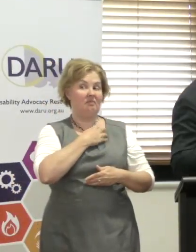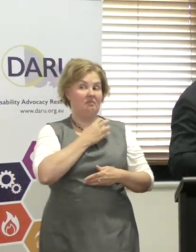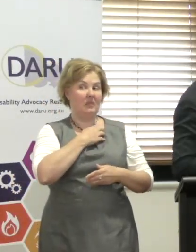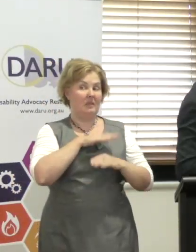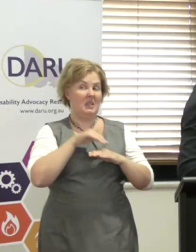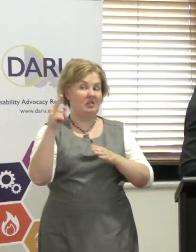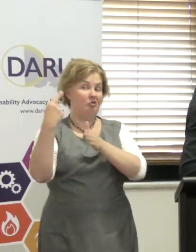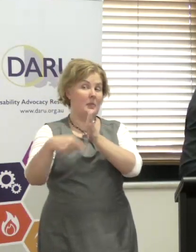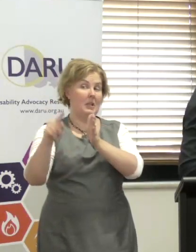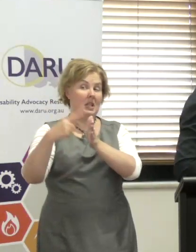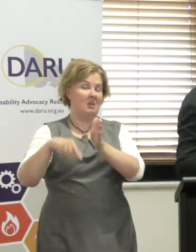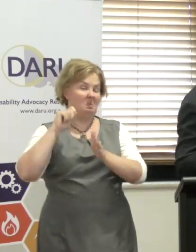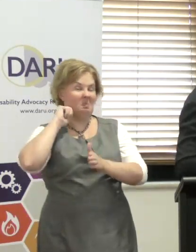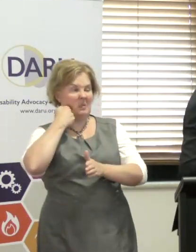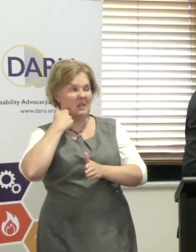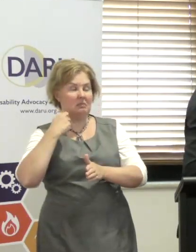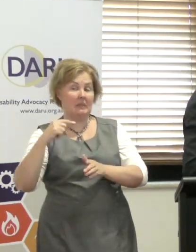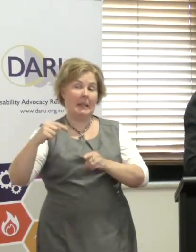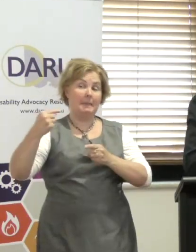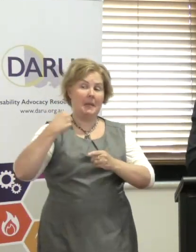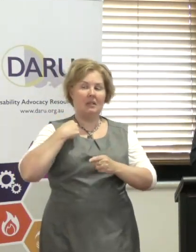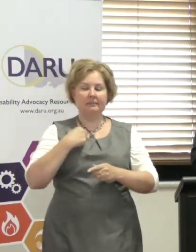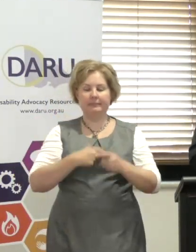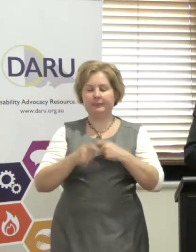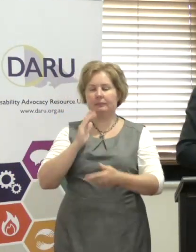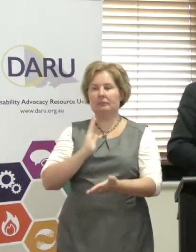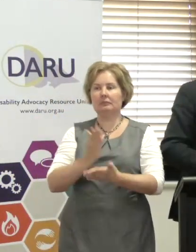but I think I'll just focus on one to give some time. So one